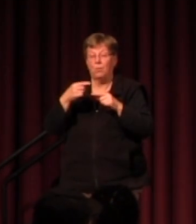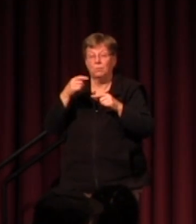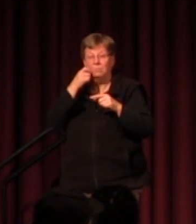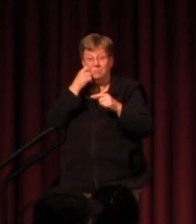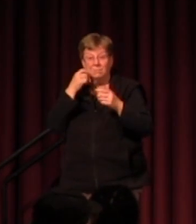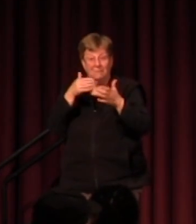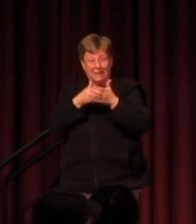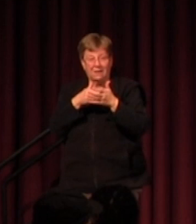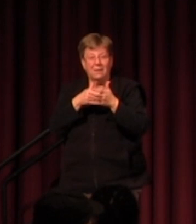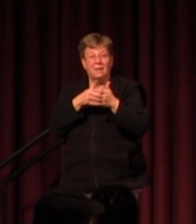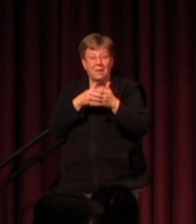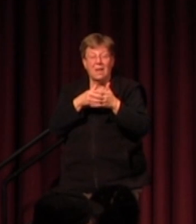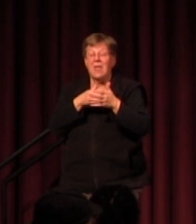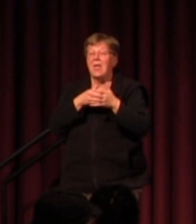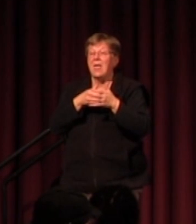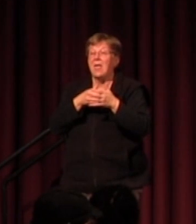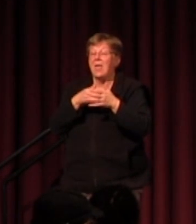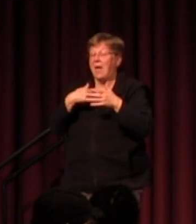racism?